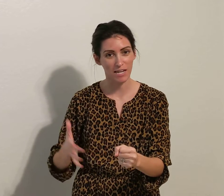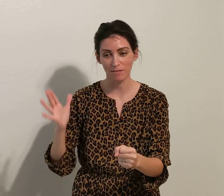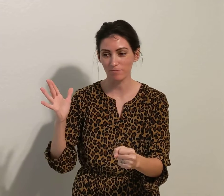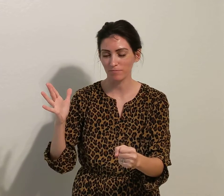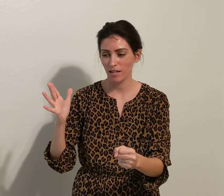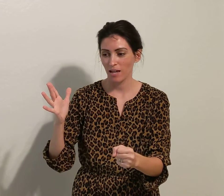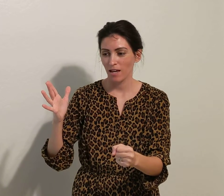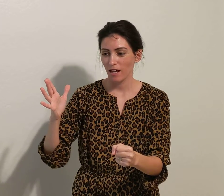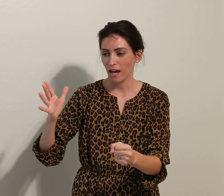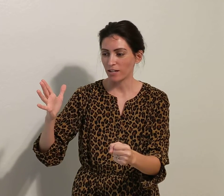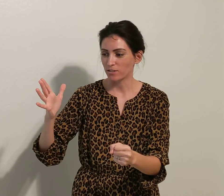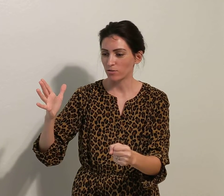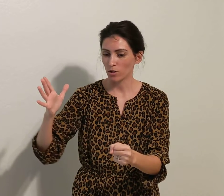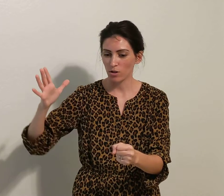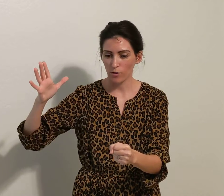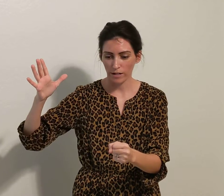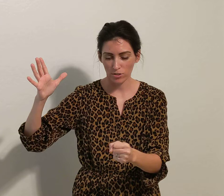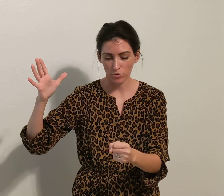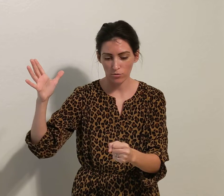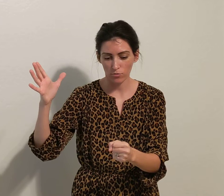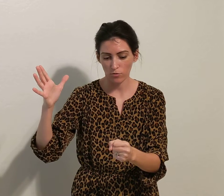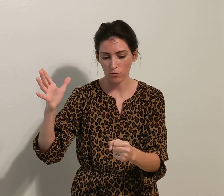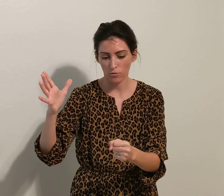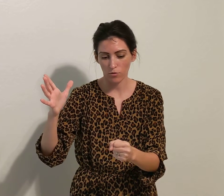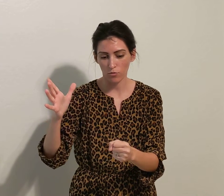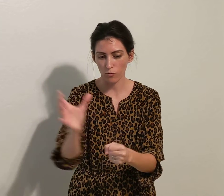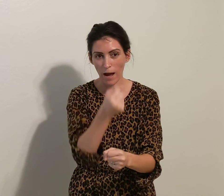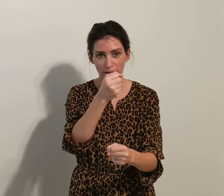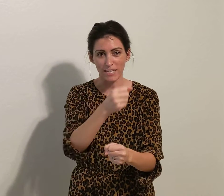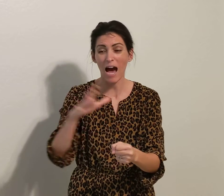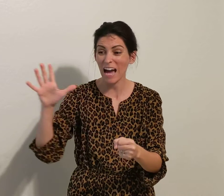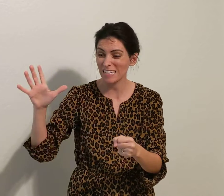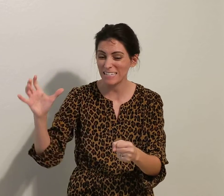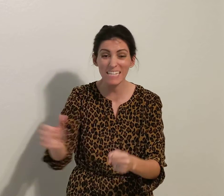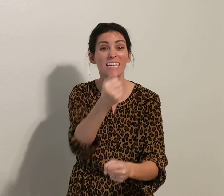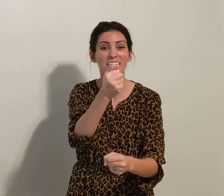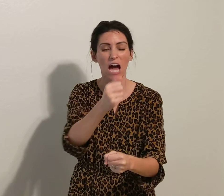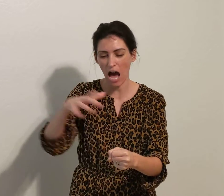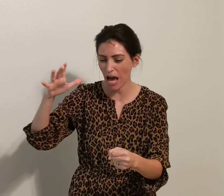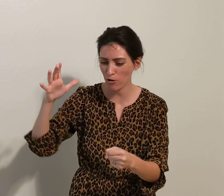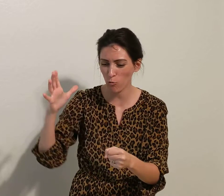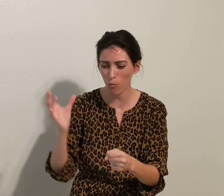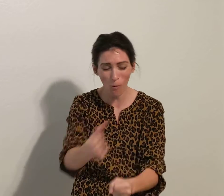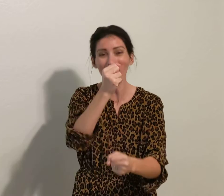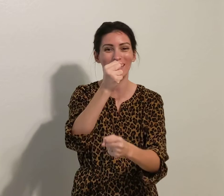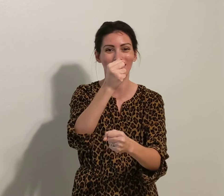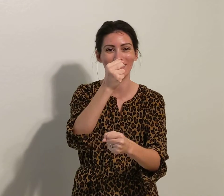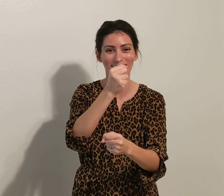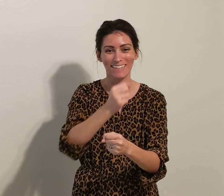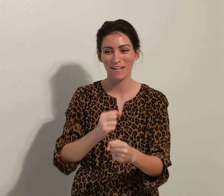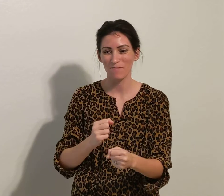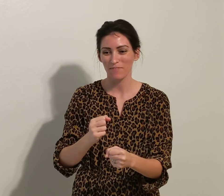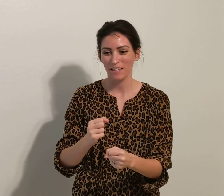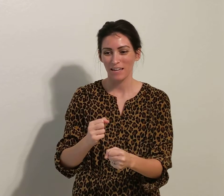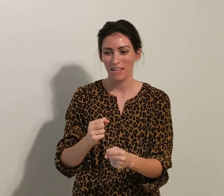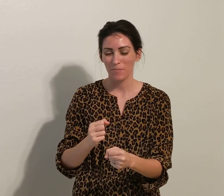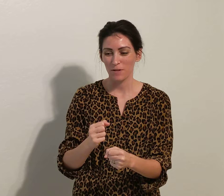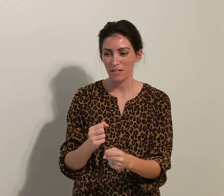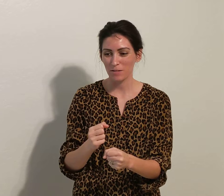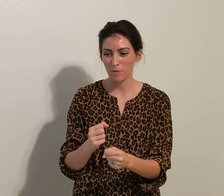again. And you are going to grab it. I did it! I won! The biggest